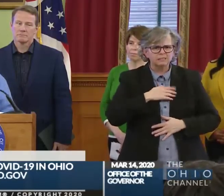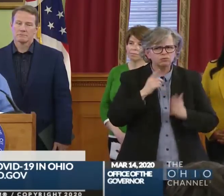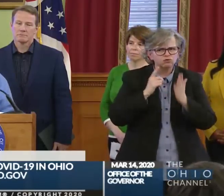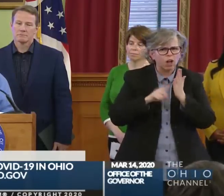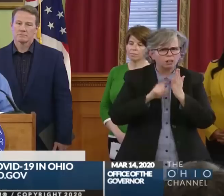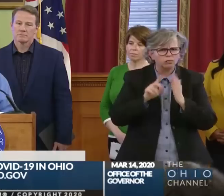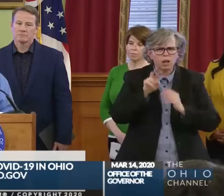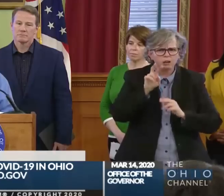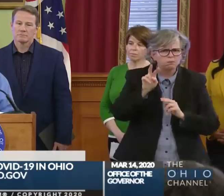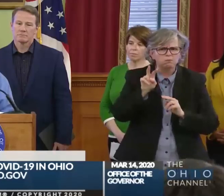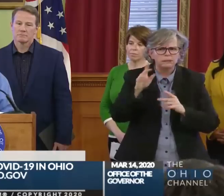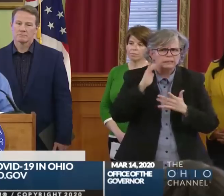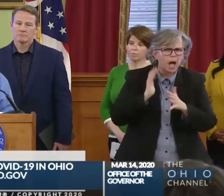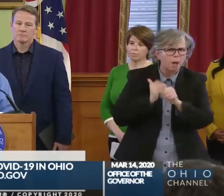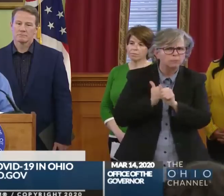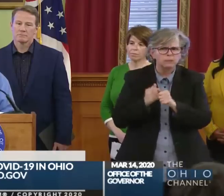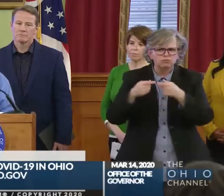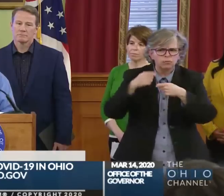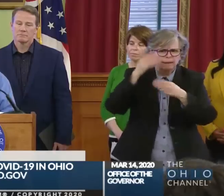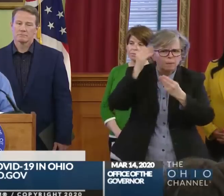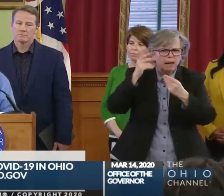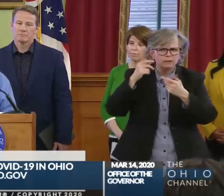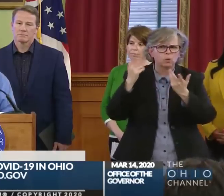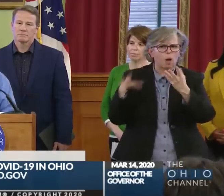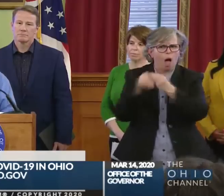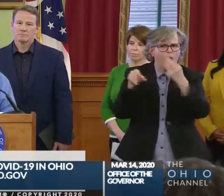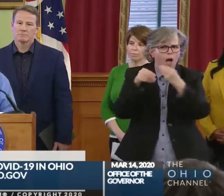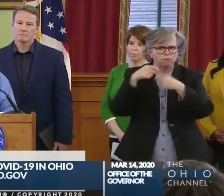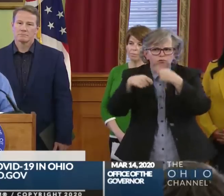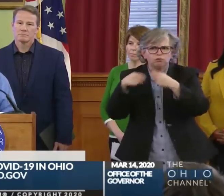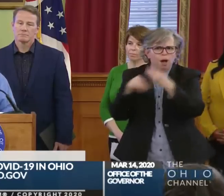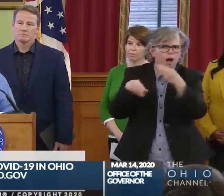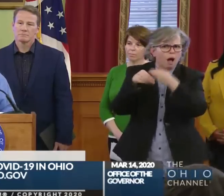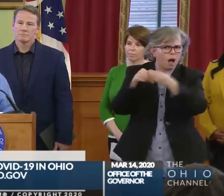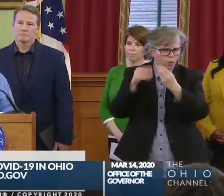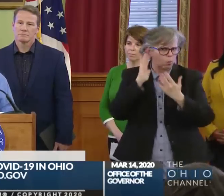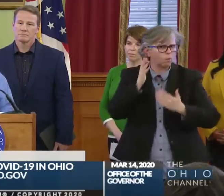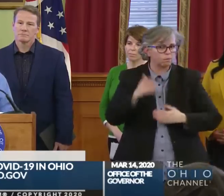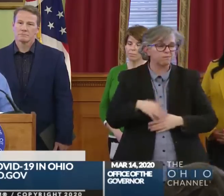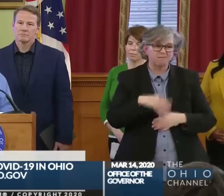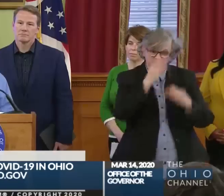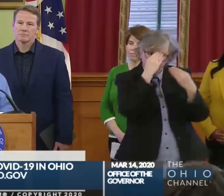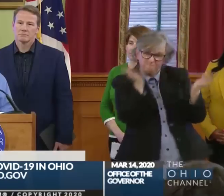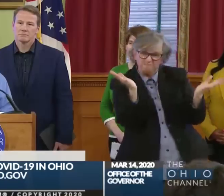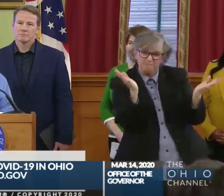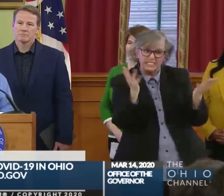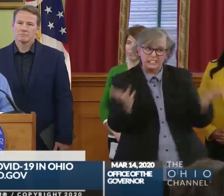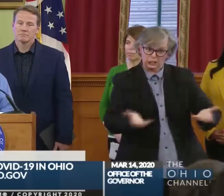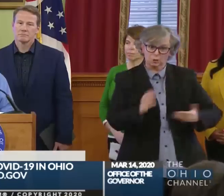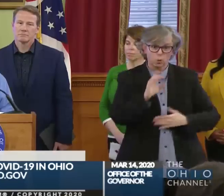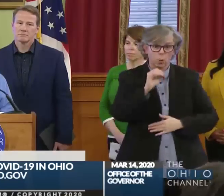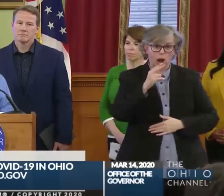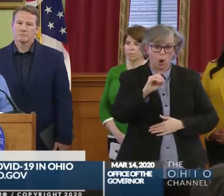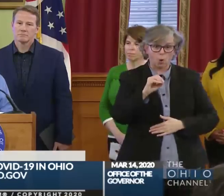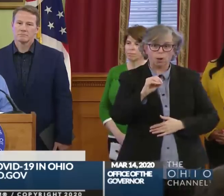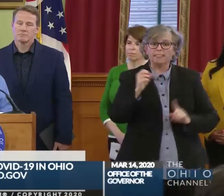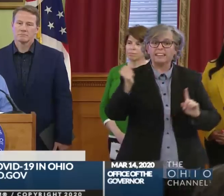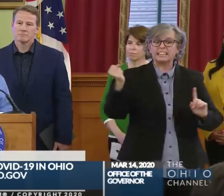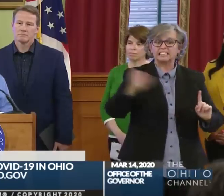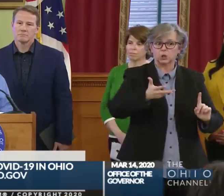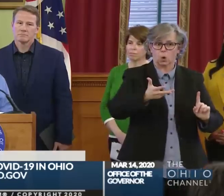on here in Ohio. The casinos are closed. The racinos are